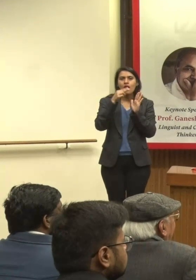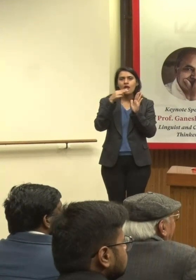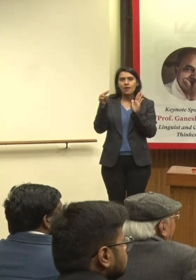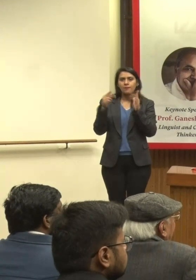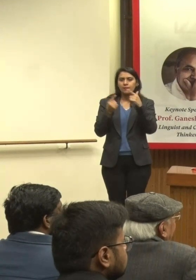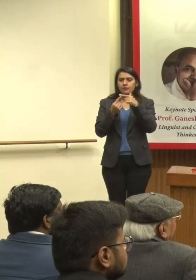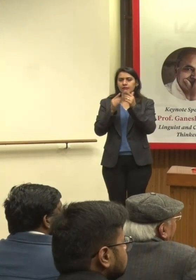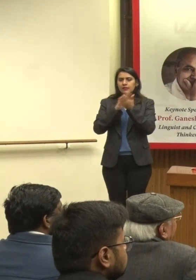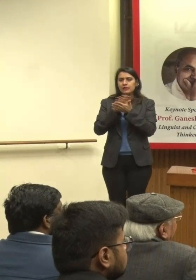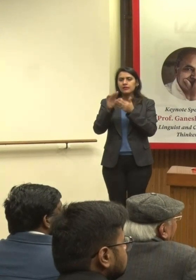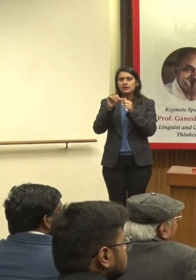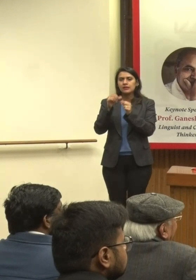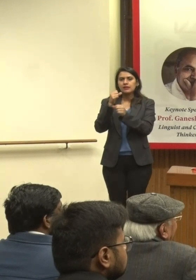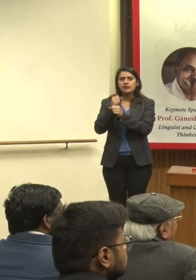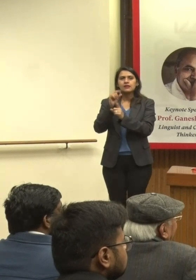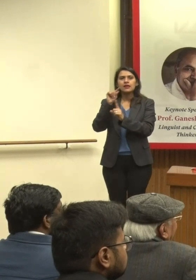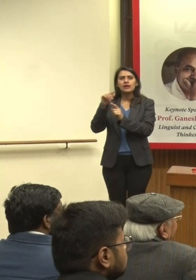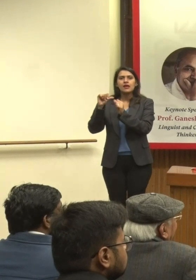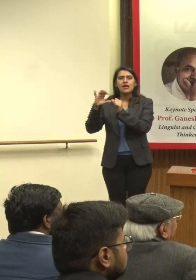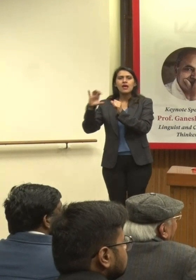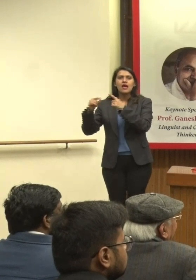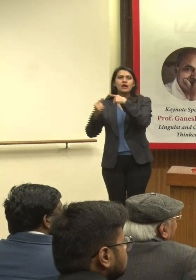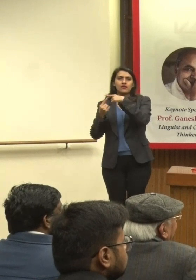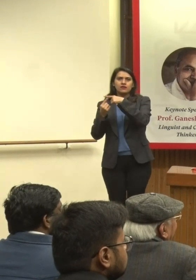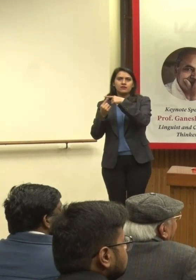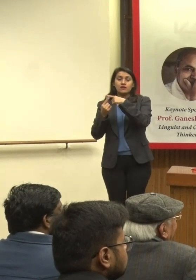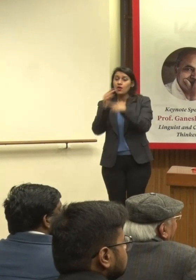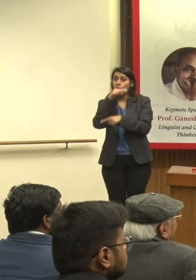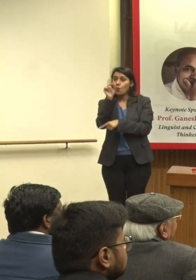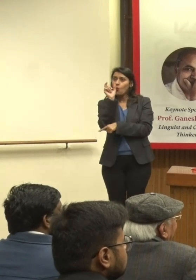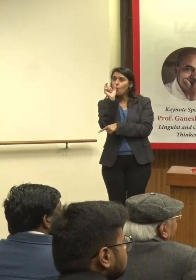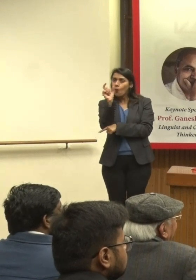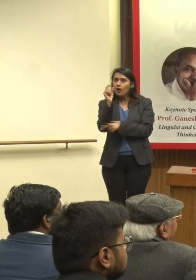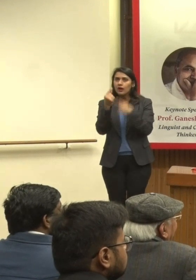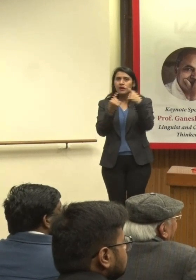Act. Now the word Thugee